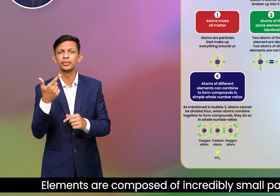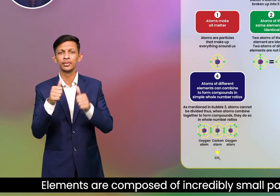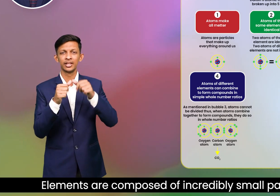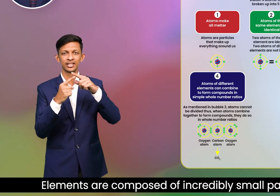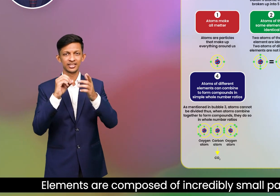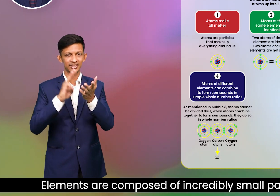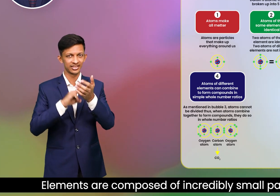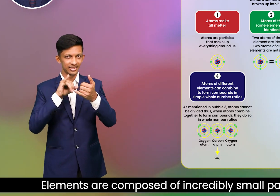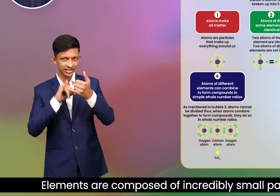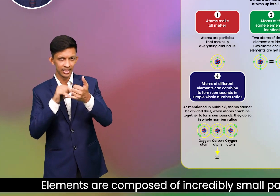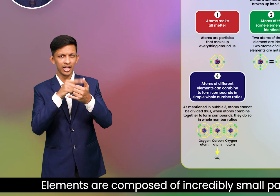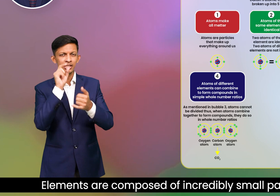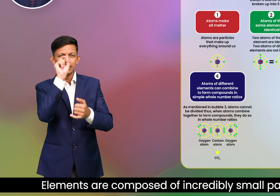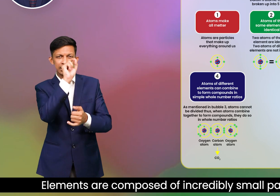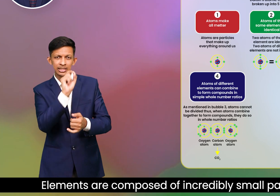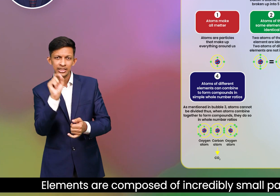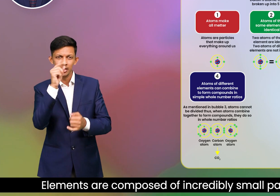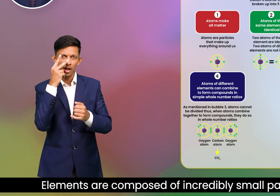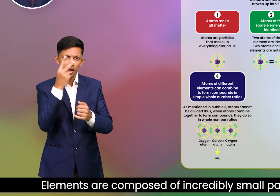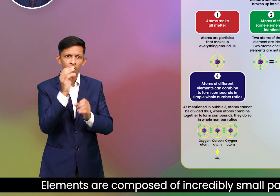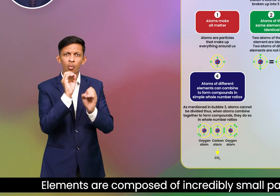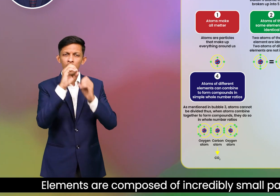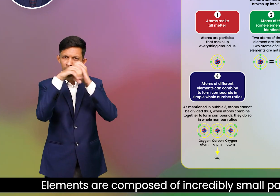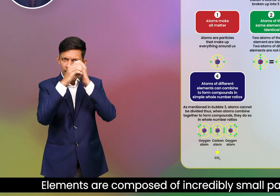called atoms.